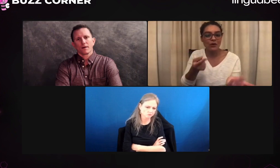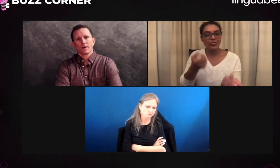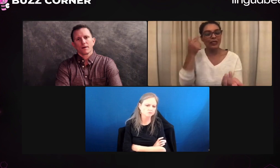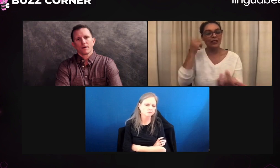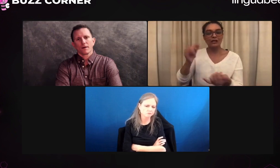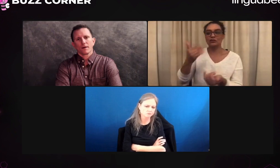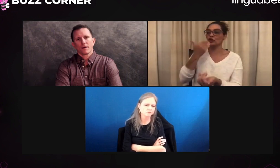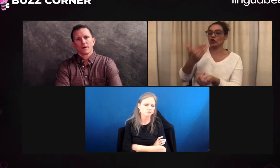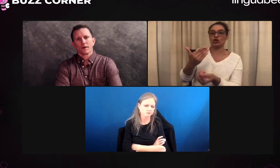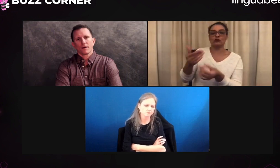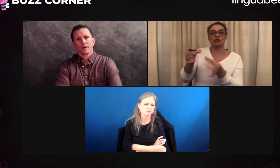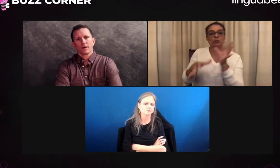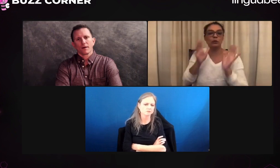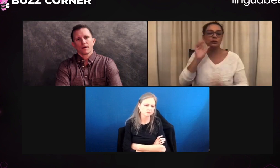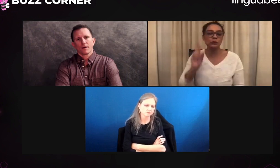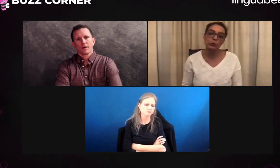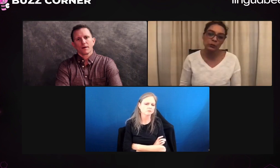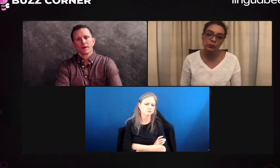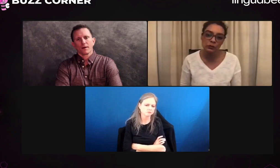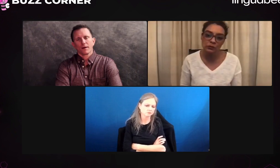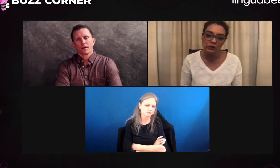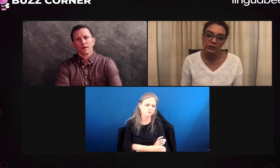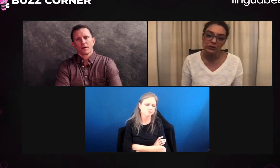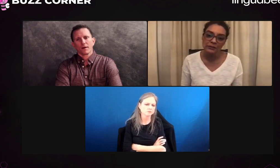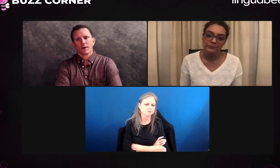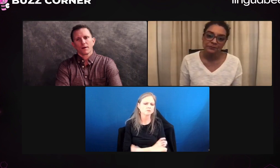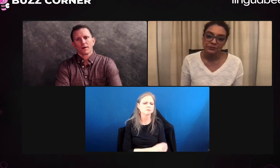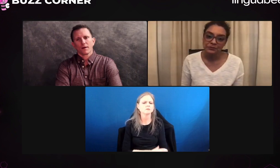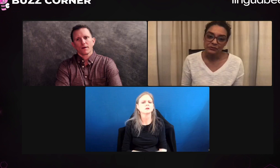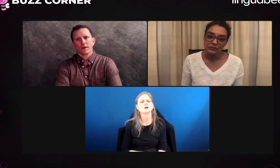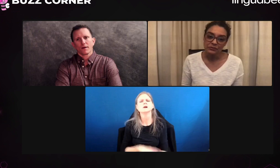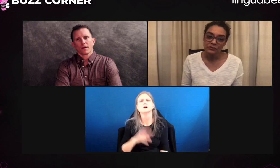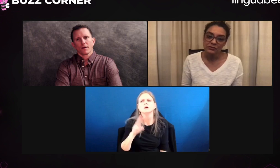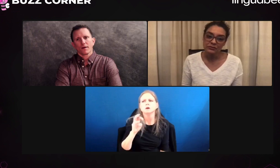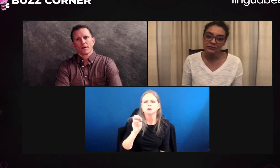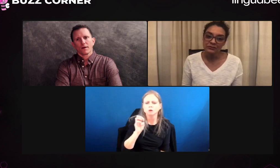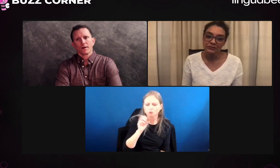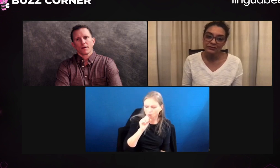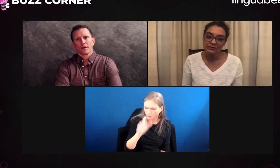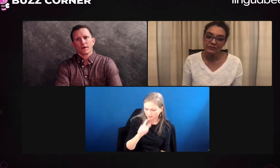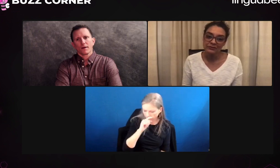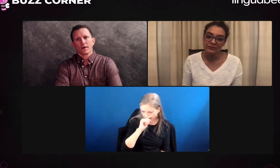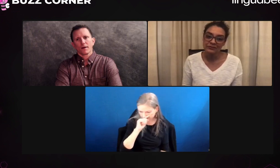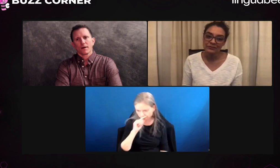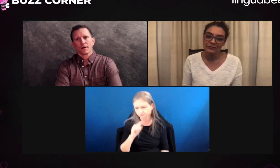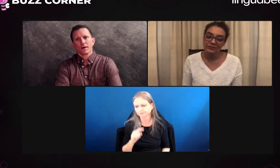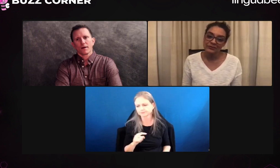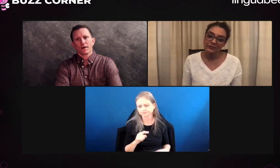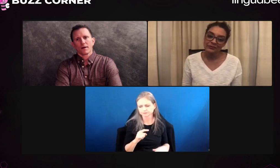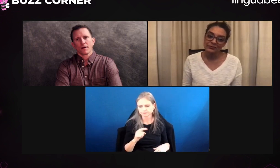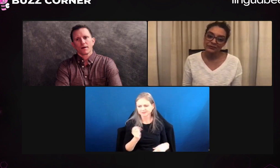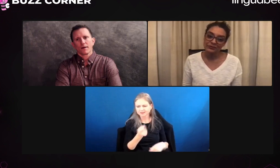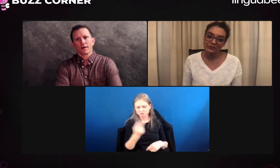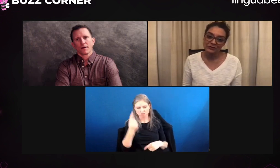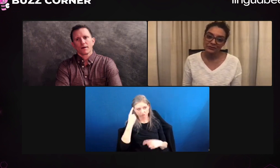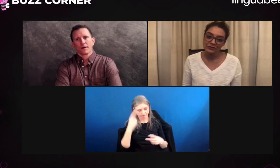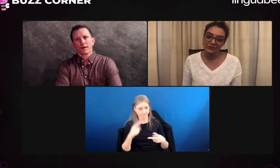work to check that they have the skill set to be there. And I think most interpreters don't do that check.